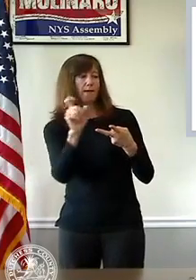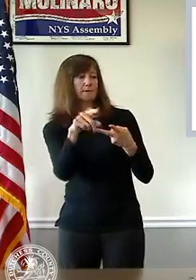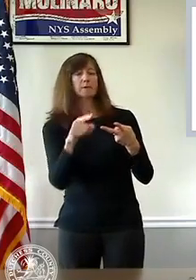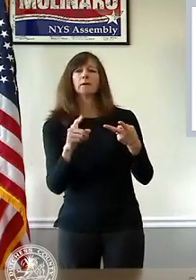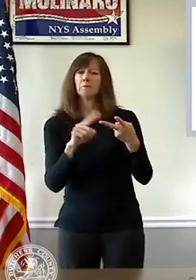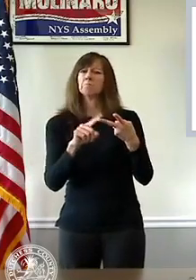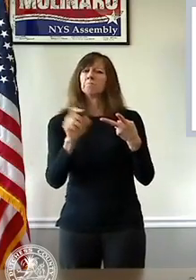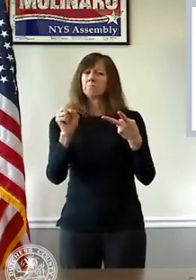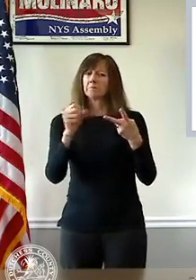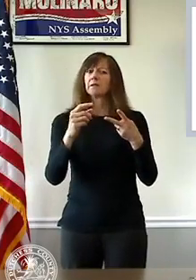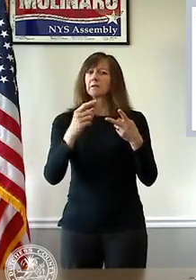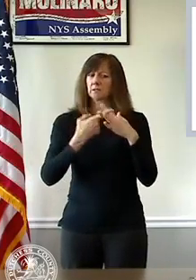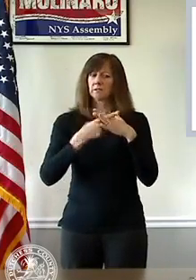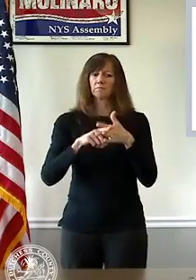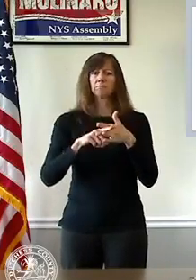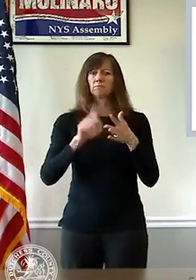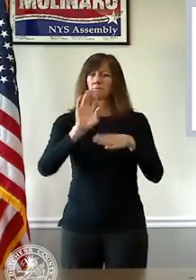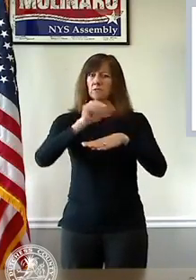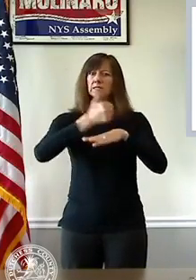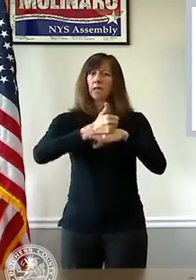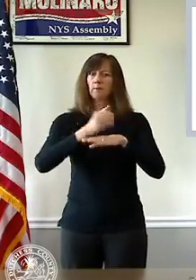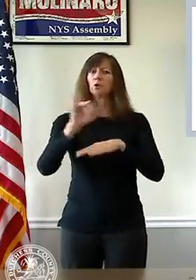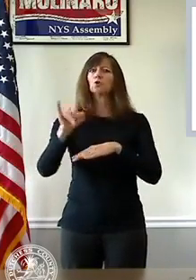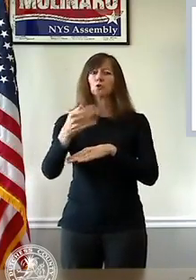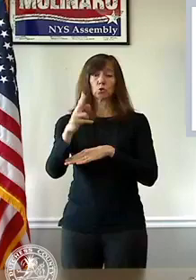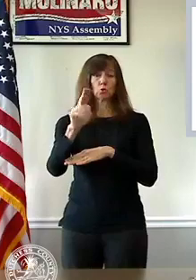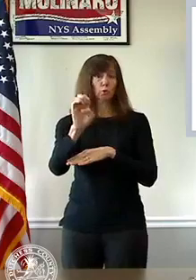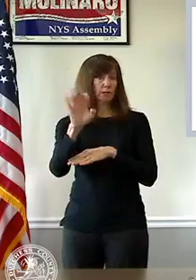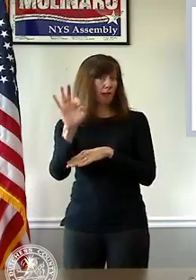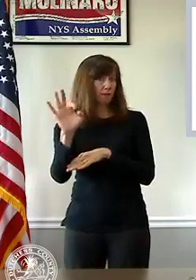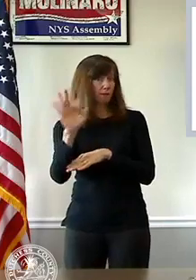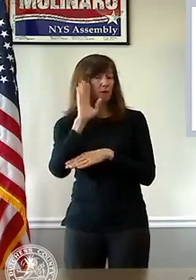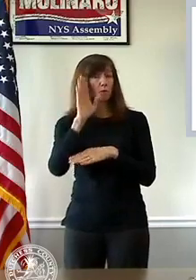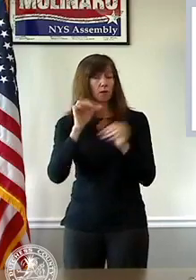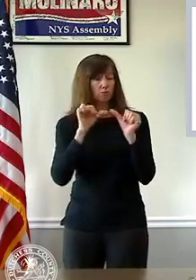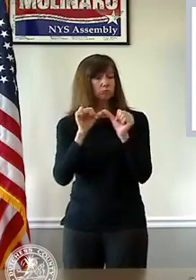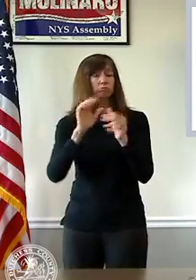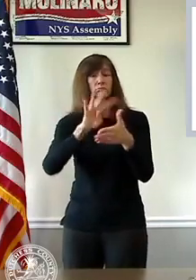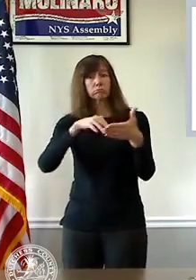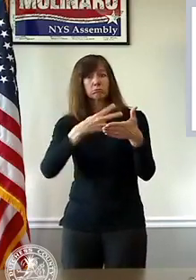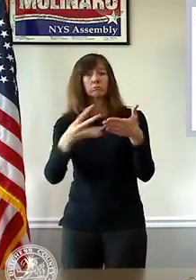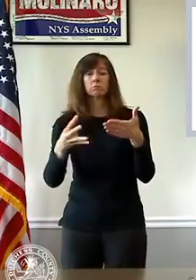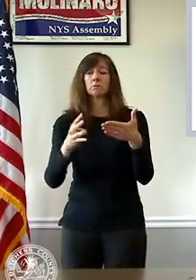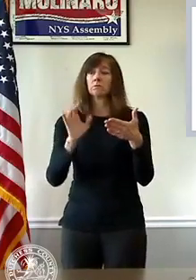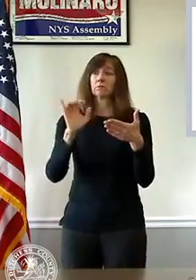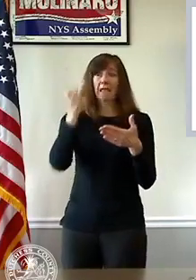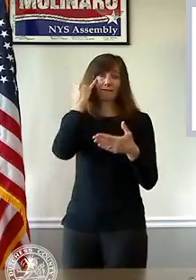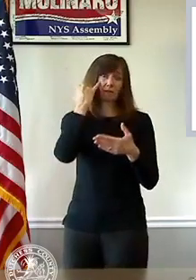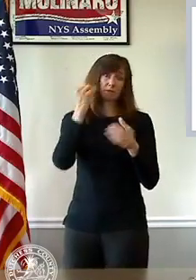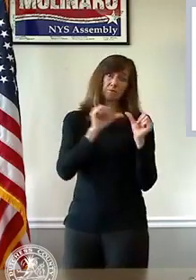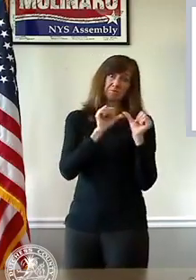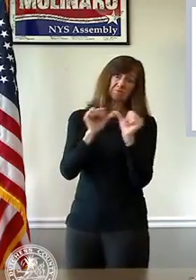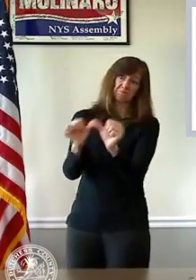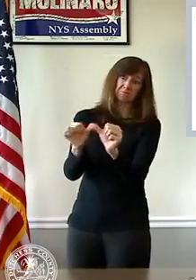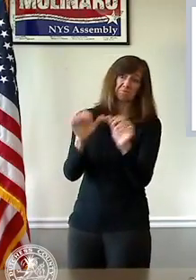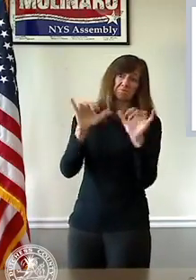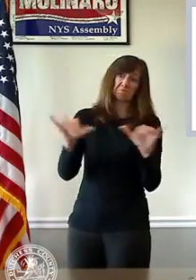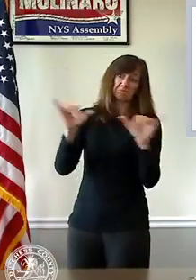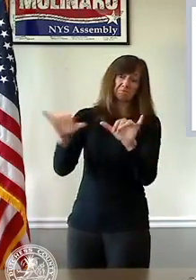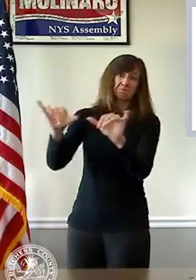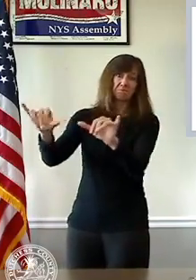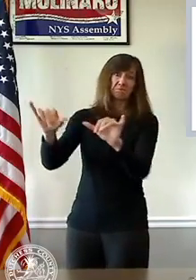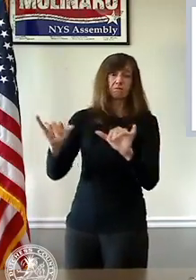9th. And that is assuming, again, that everything continues in the direction we've been headed in with our data. We believe